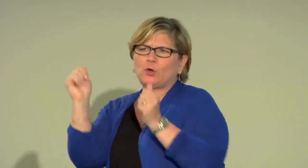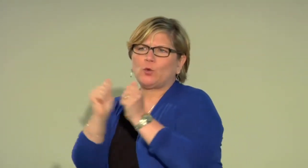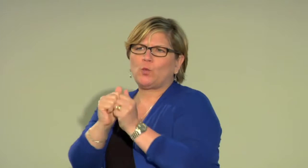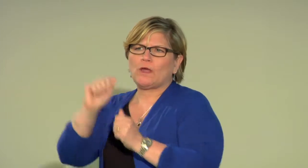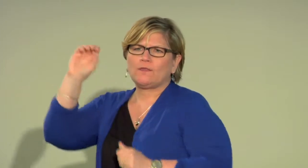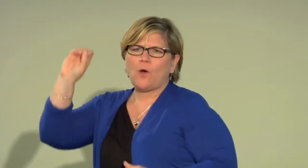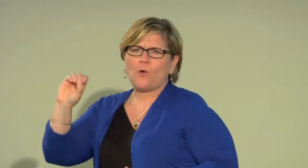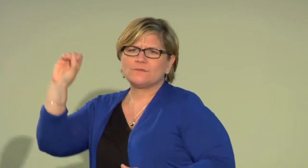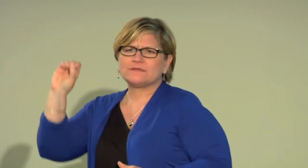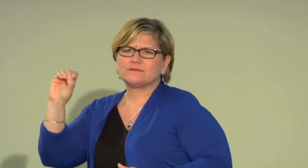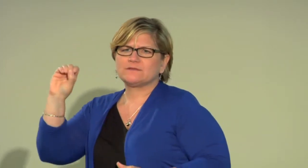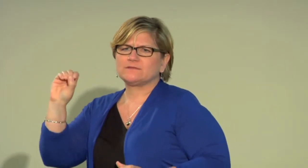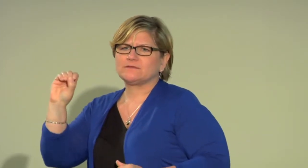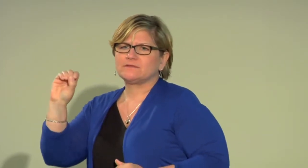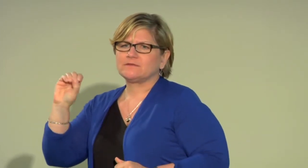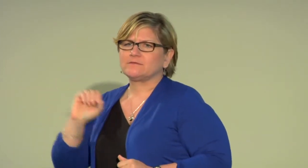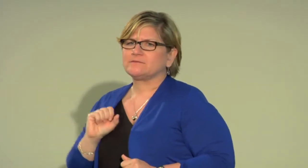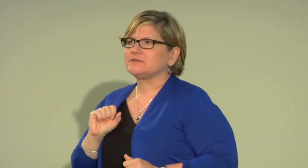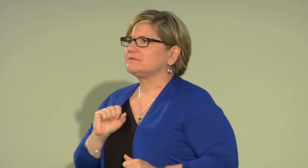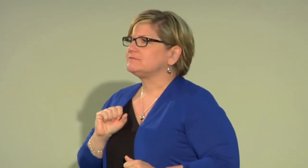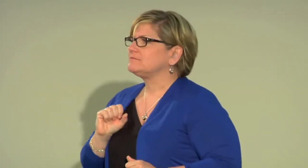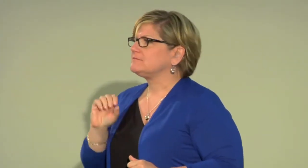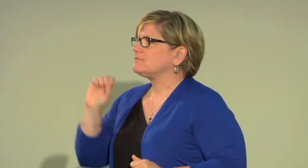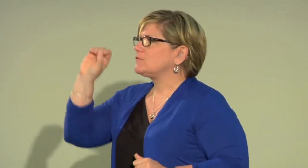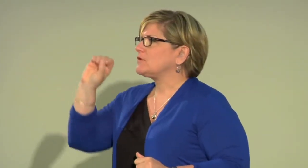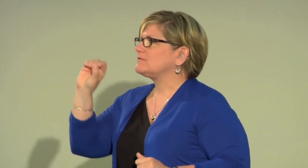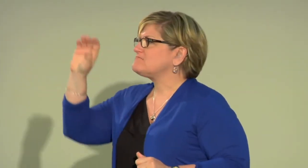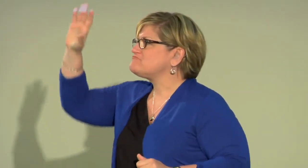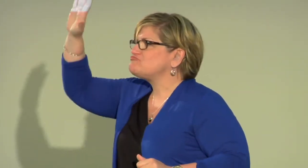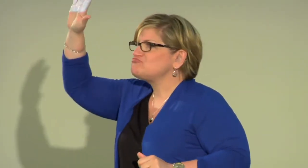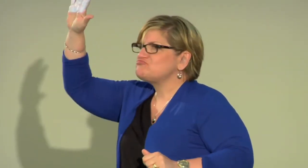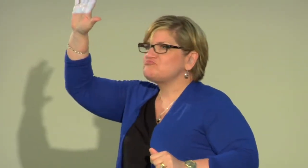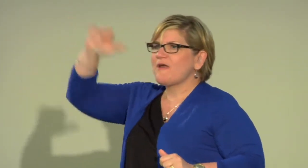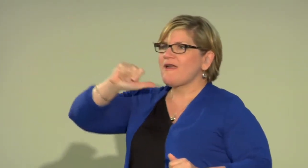How many of you are familiar with the Olmstead Plan?